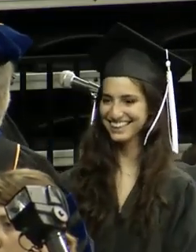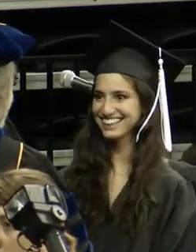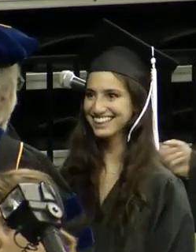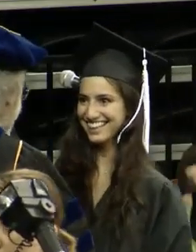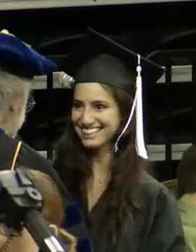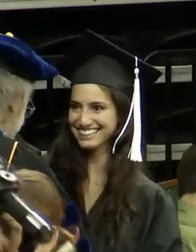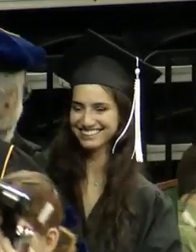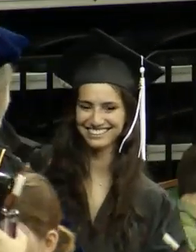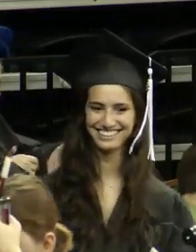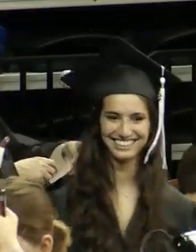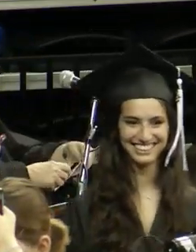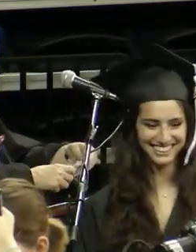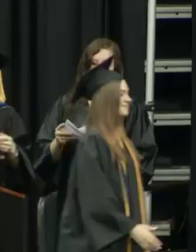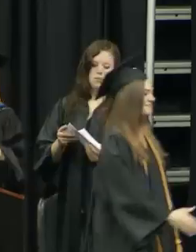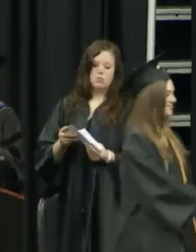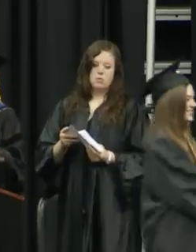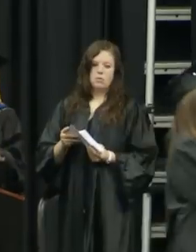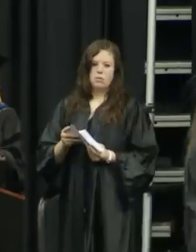Katie Ennis.